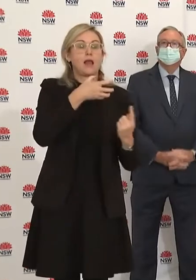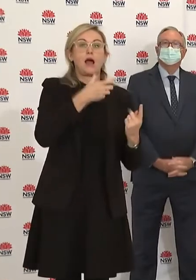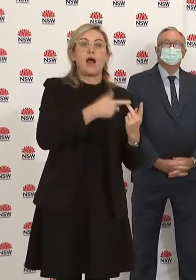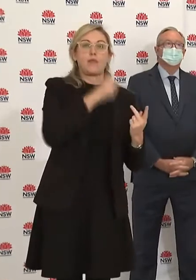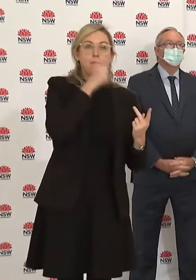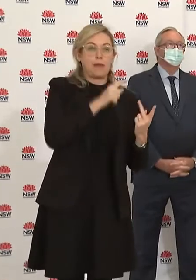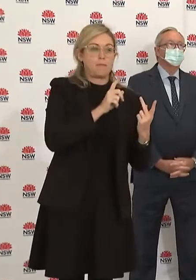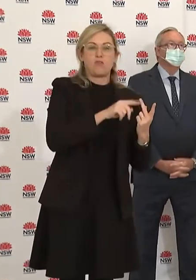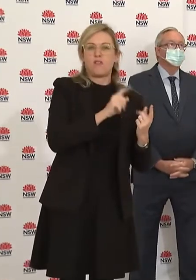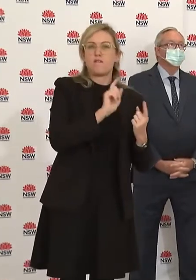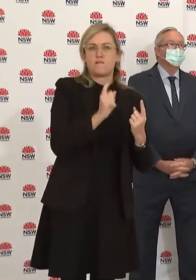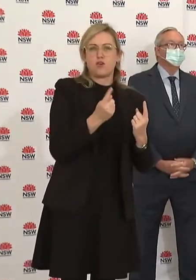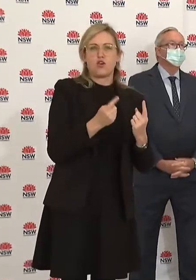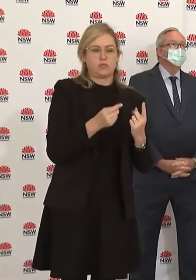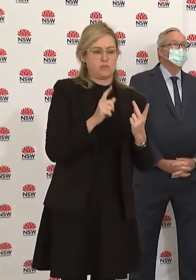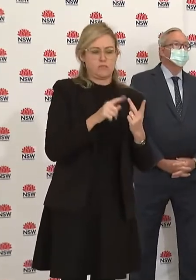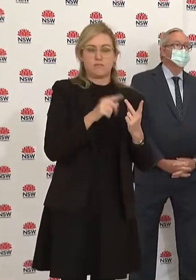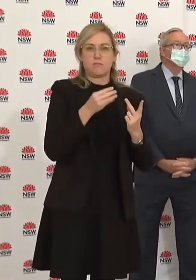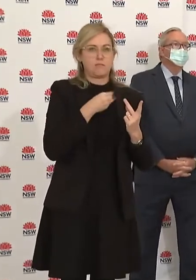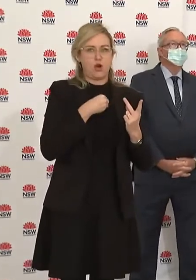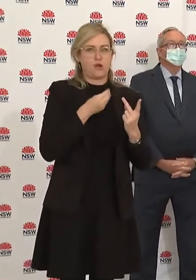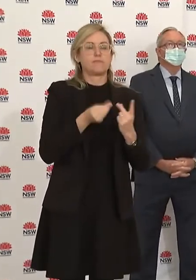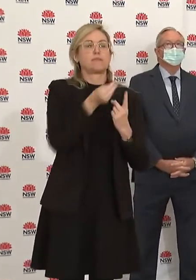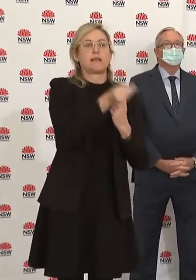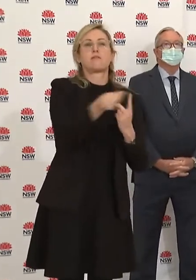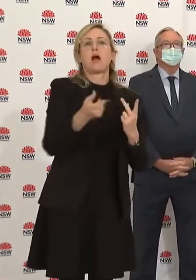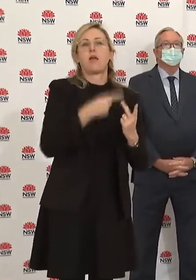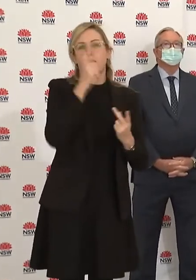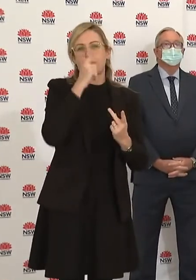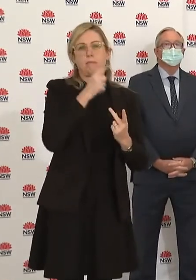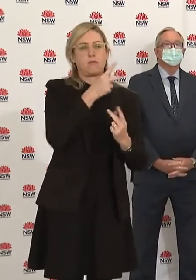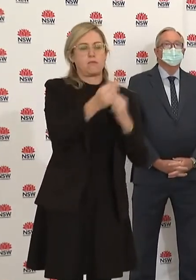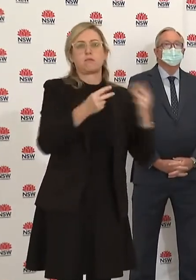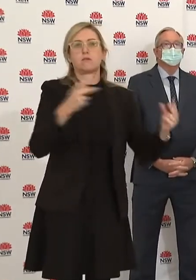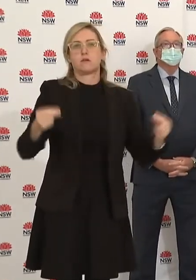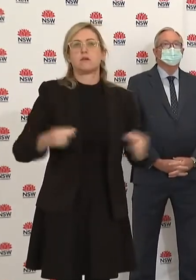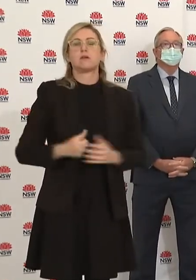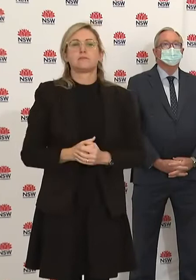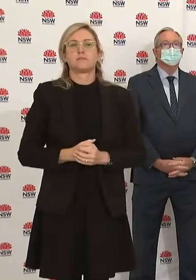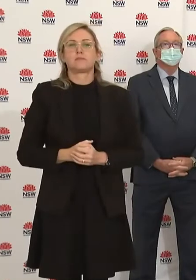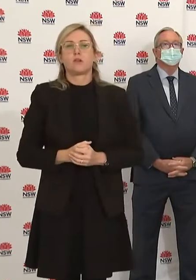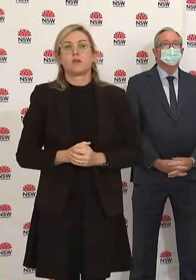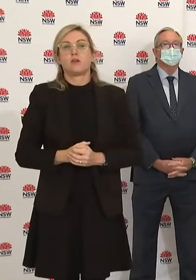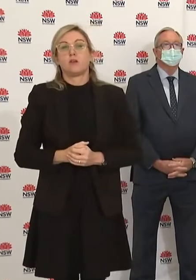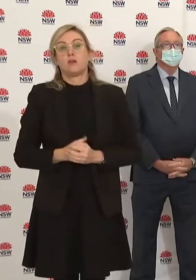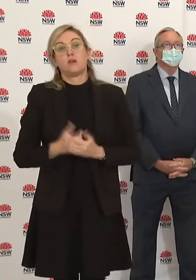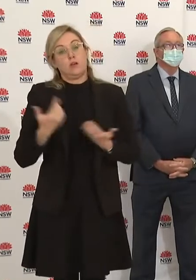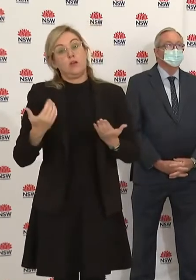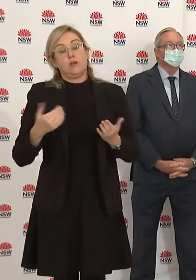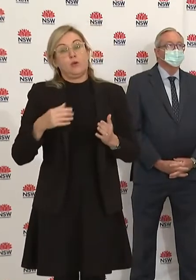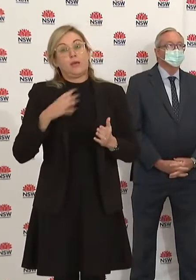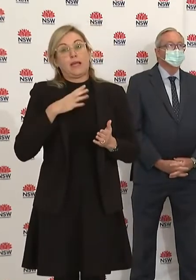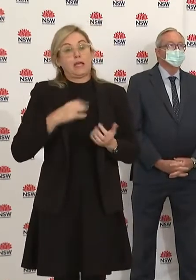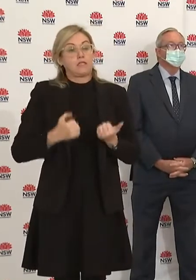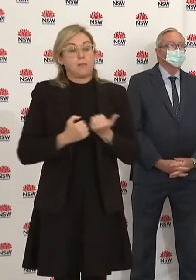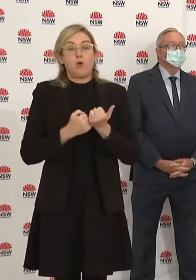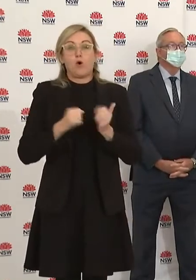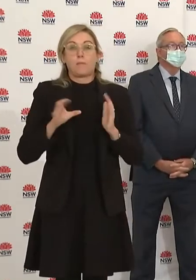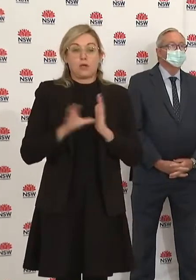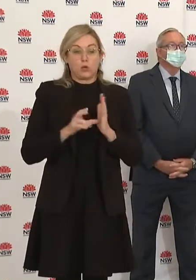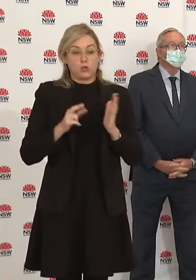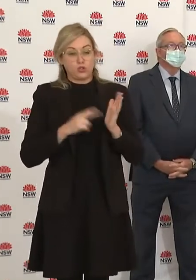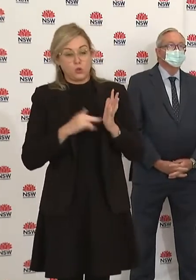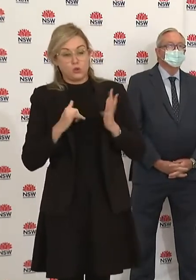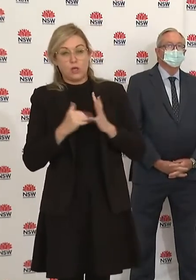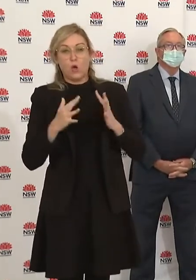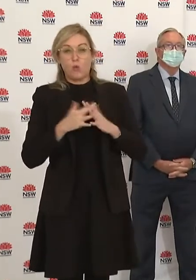of any additional supplies that can be brought forward to New South Wales to support us, because it is a national issue. If New South Wales can contain the virus